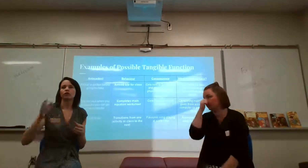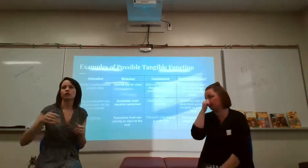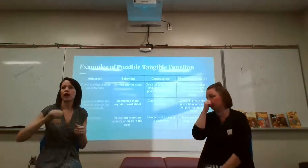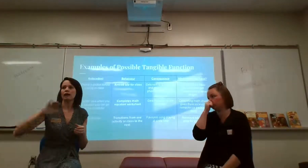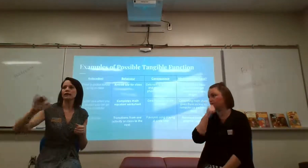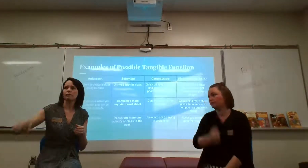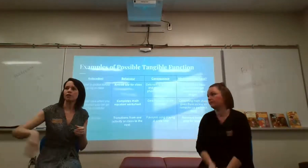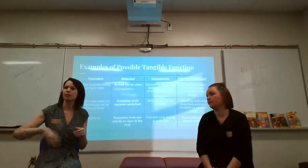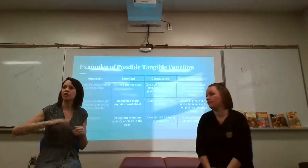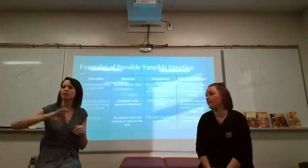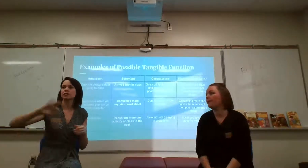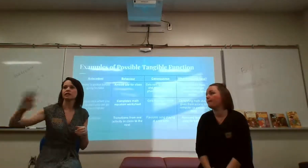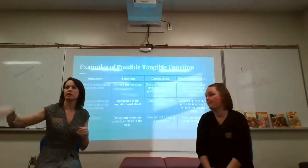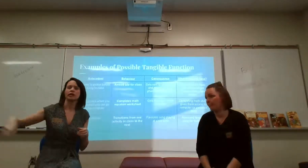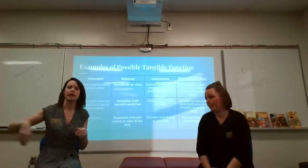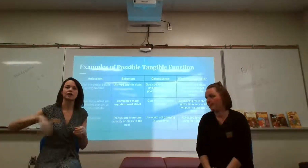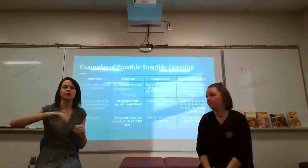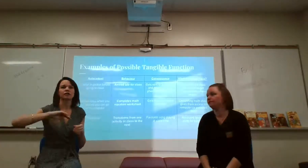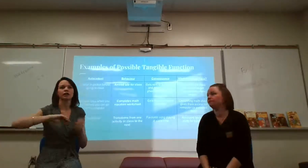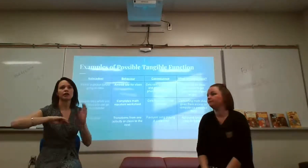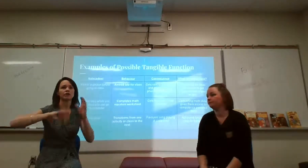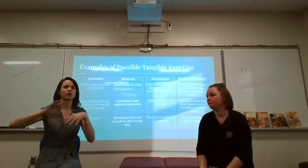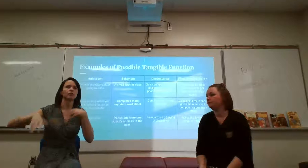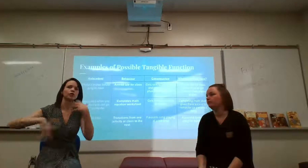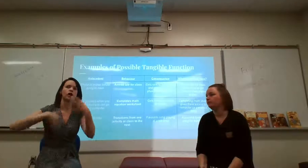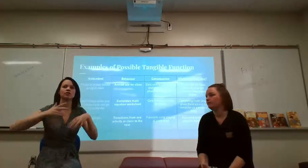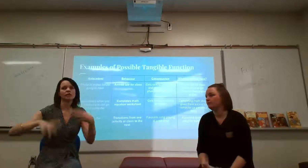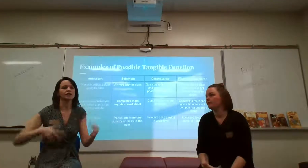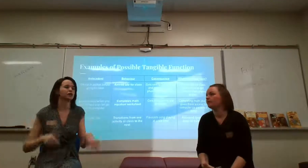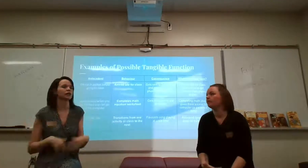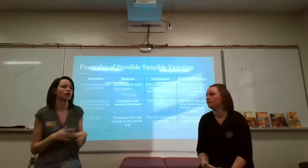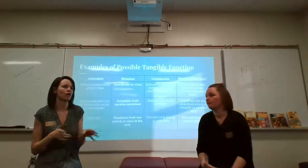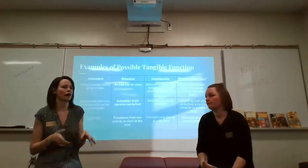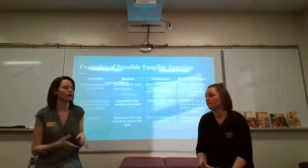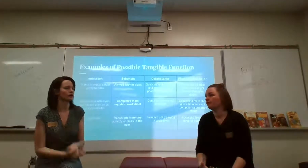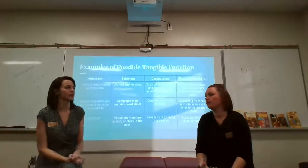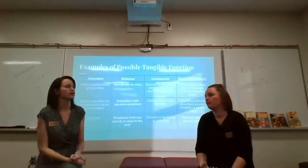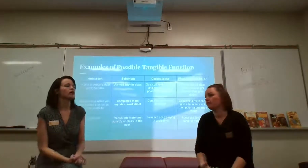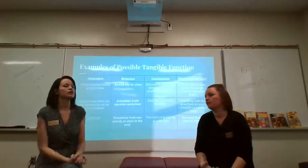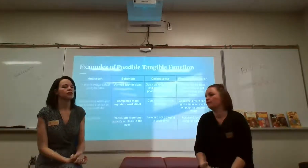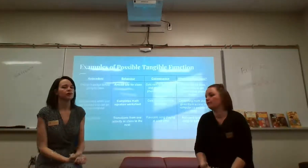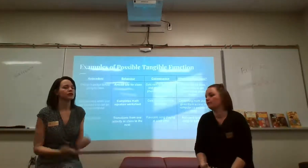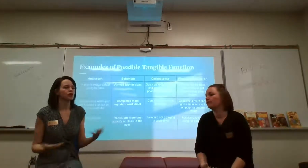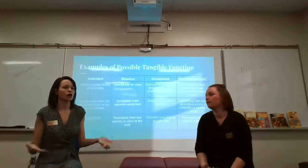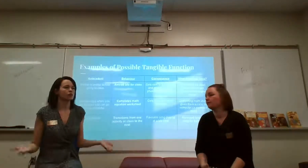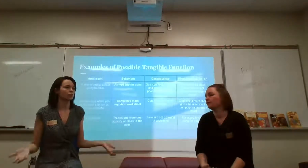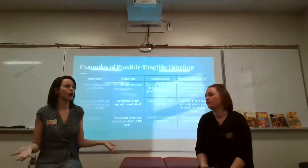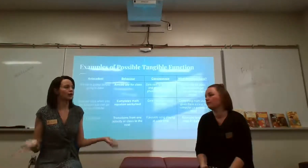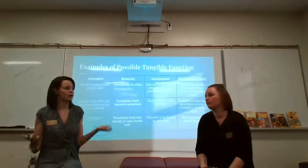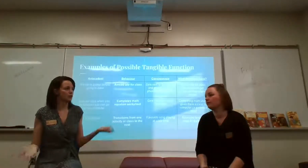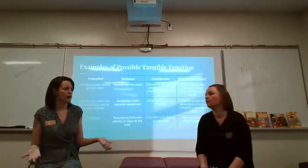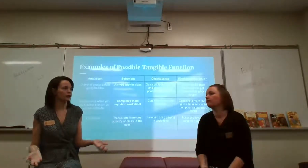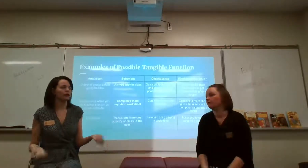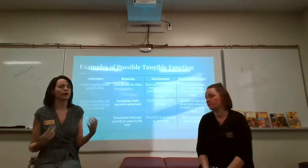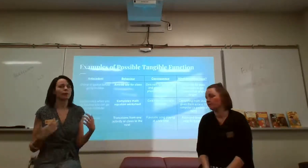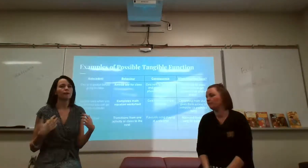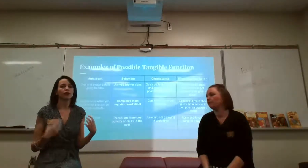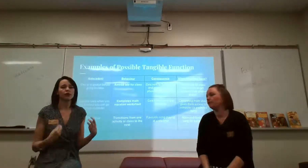learn how to label things and engage in interverbal conversation and all that kind of stuff. So it's not a surprise to us that a lot of